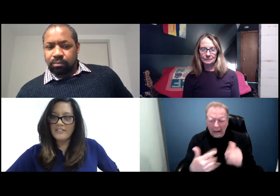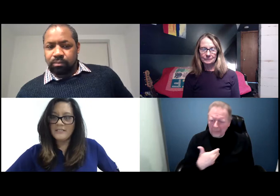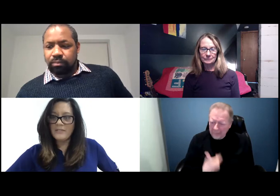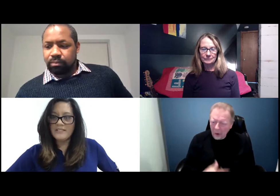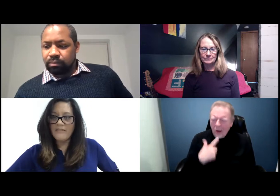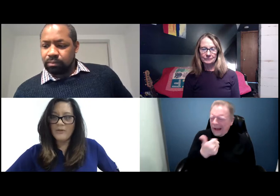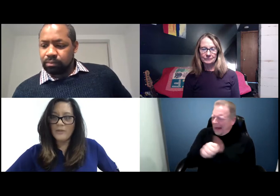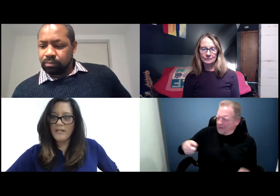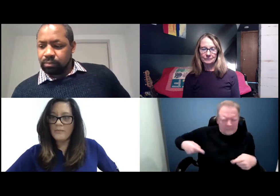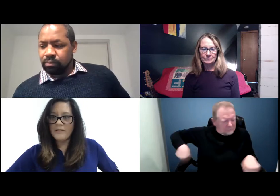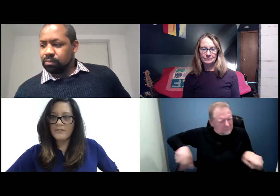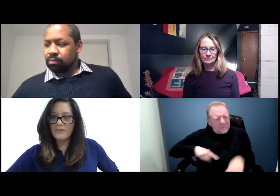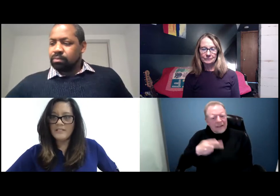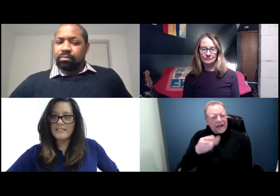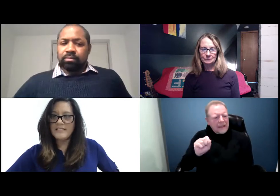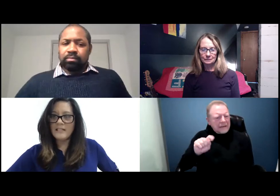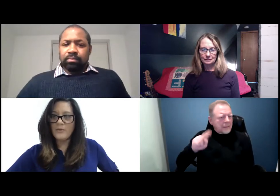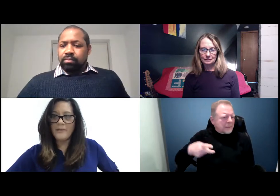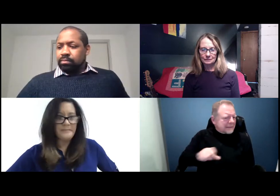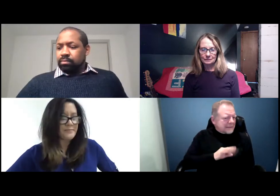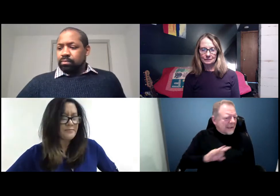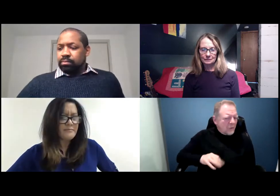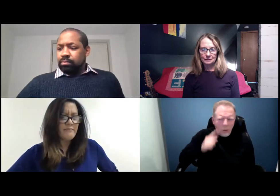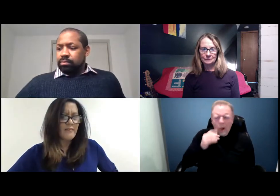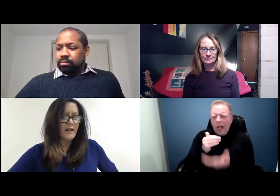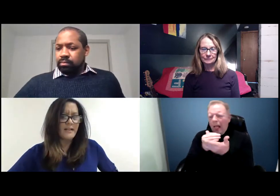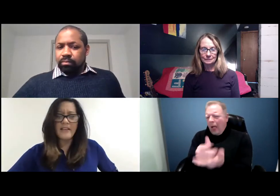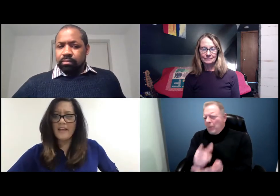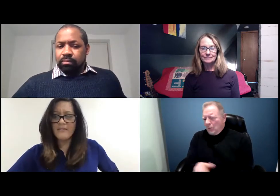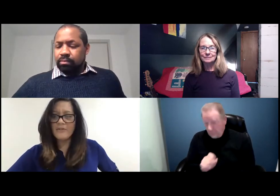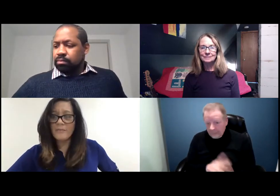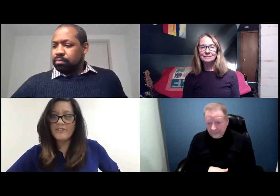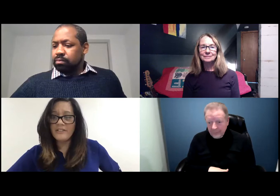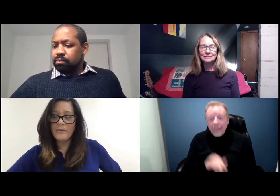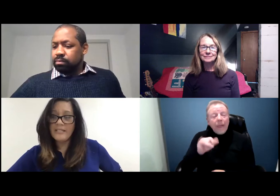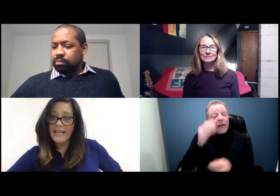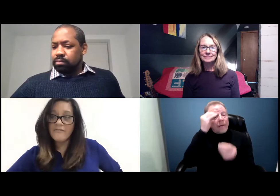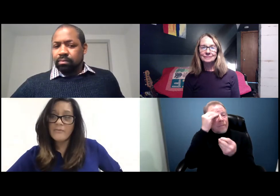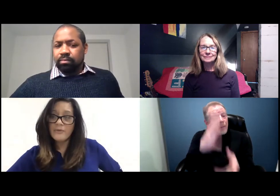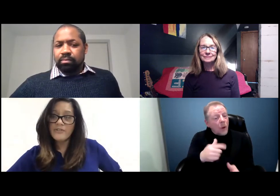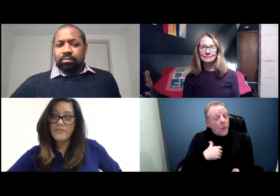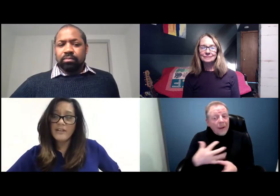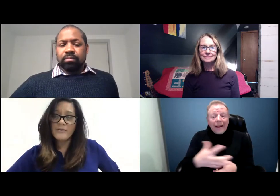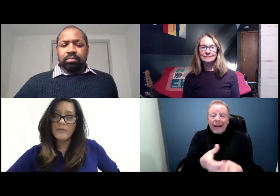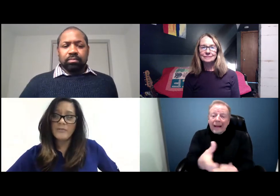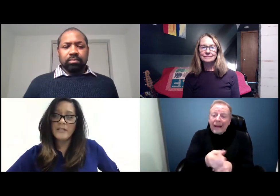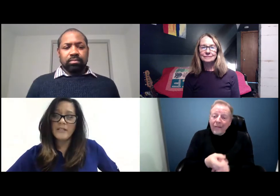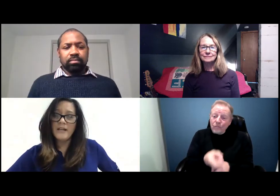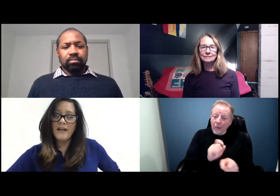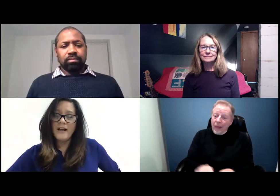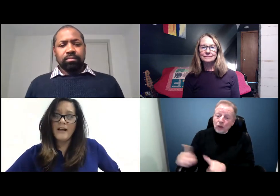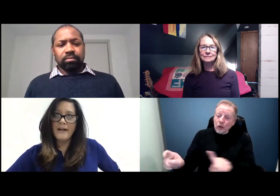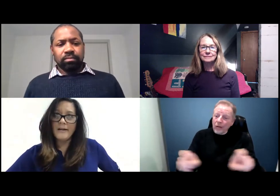the HSTP staff, and we'd be happy to assist in any way. Again, that information that we get from those surveys will